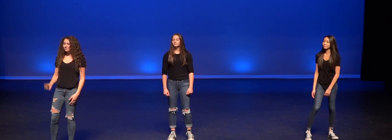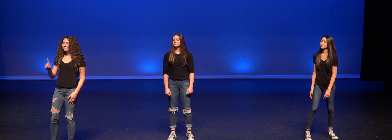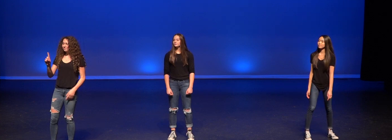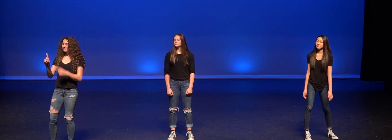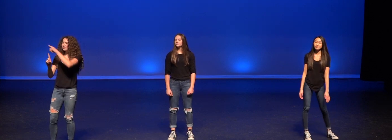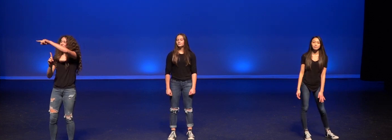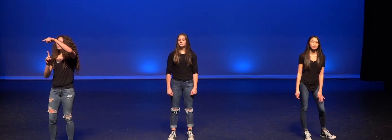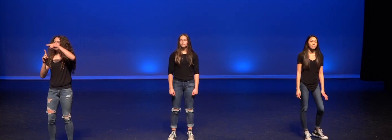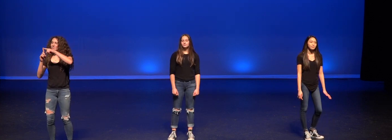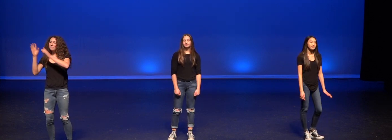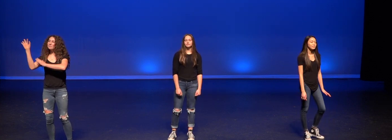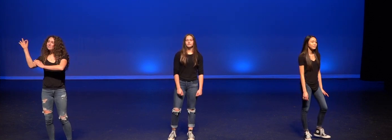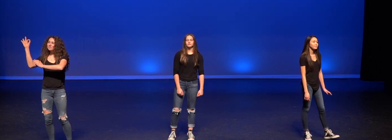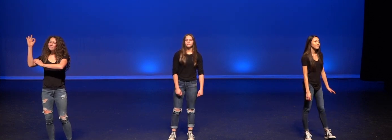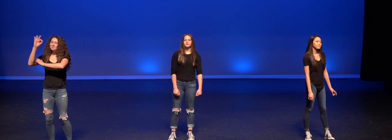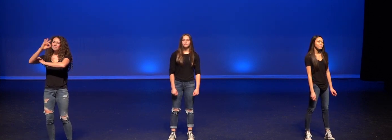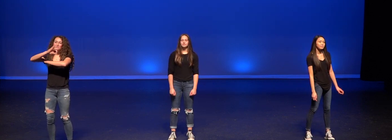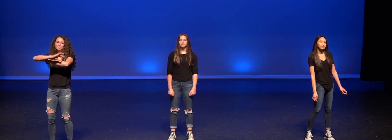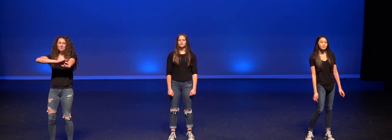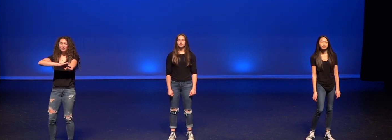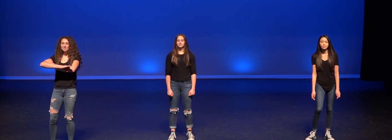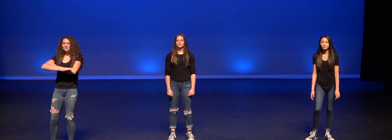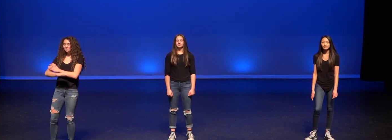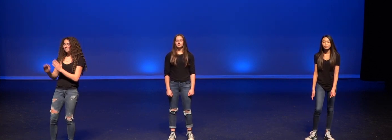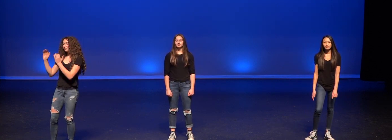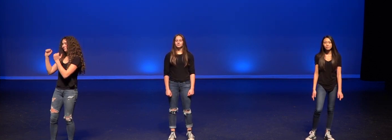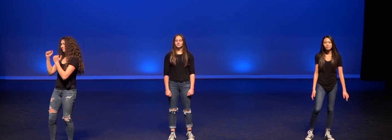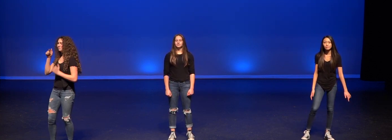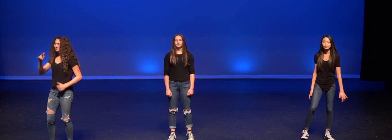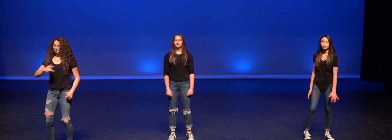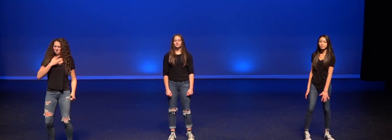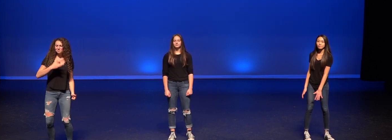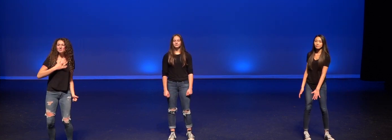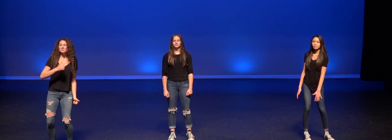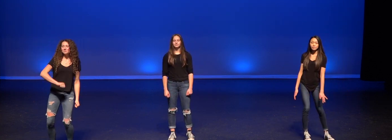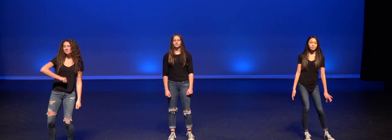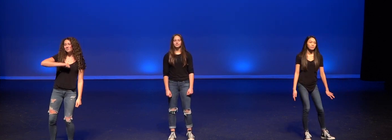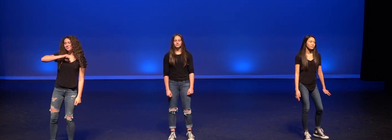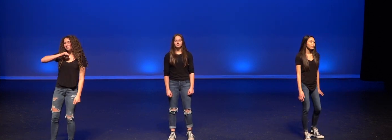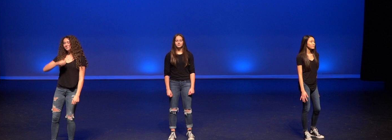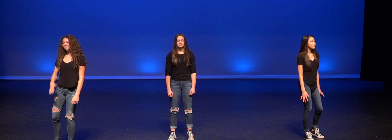And when the sun goes down, if you raise your cup.